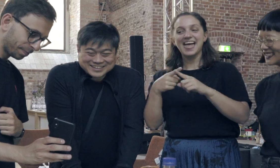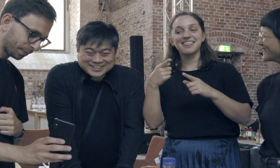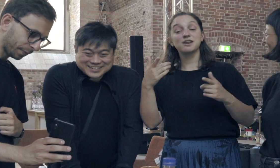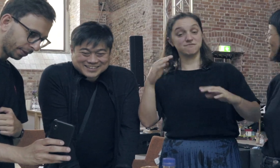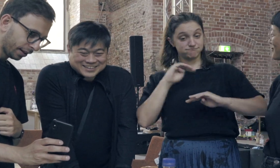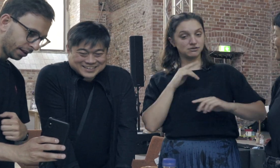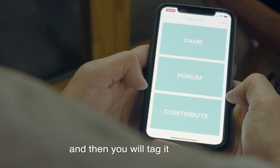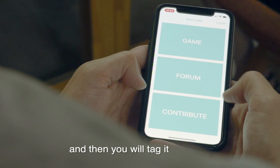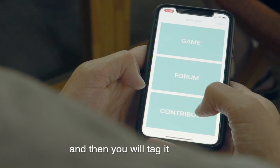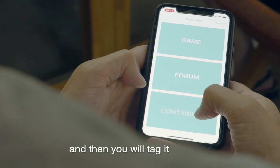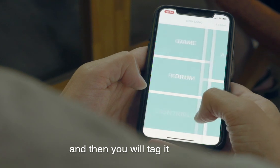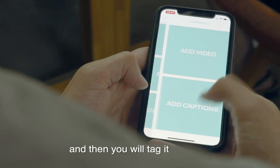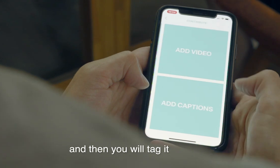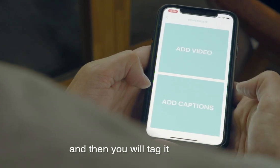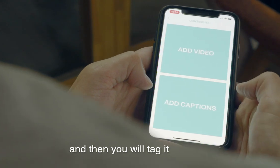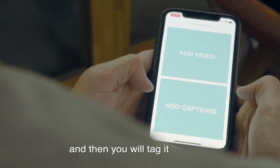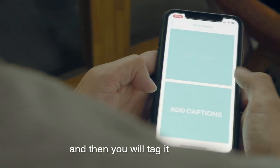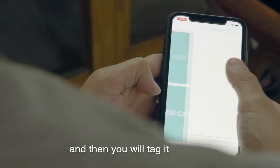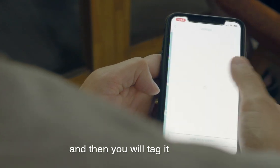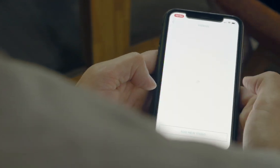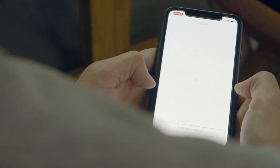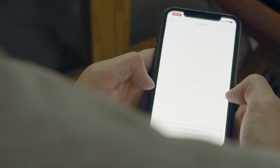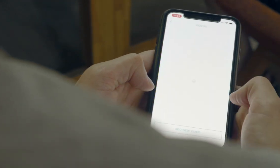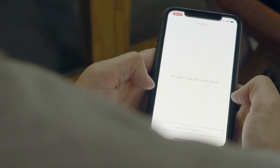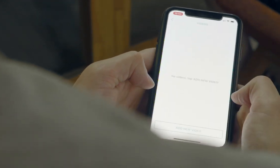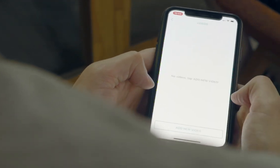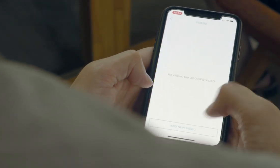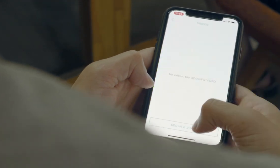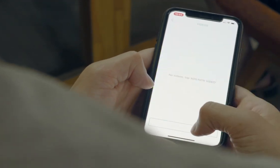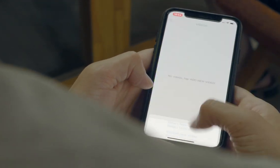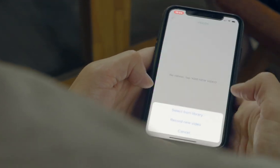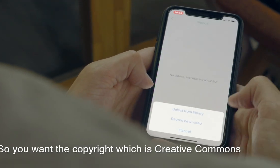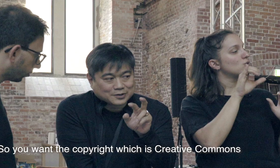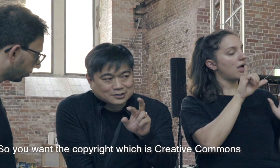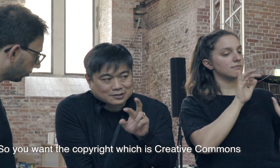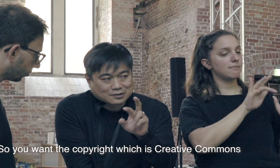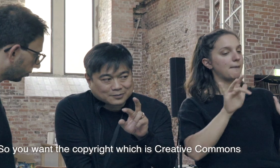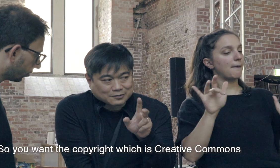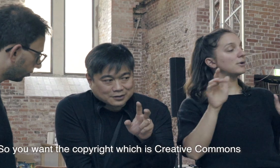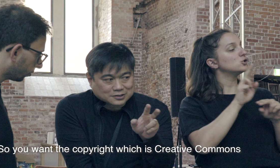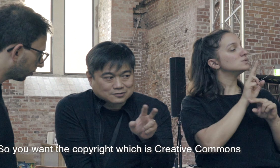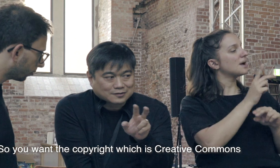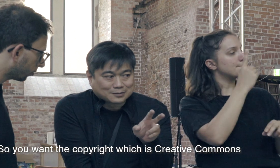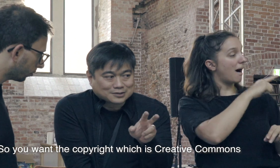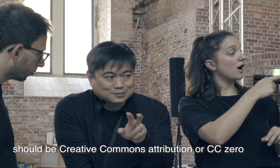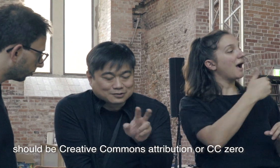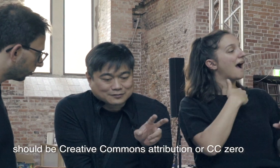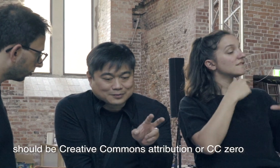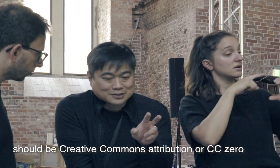and then you'll be able to tag it with what the text is, what version of Sign Language. So you want the copyright, which is Creative Commons, should be Creative Commons